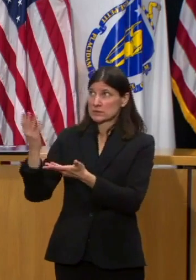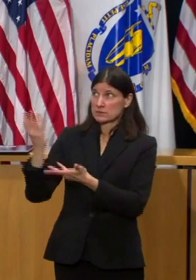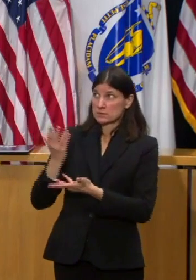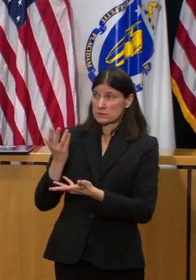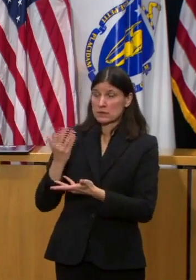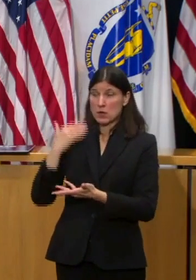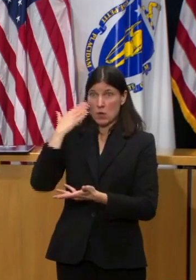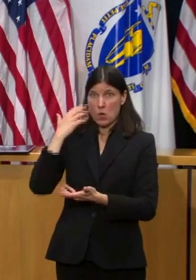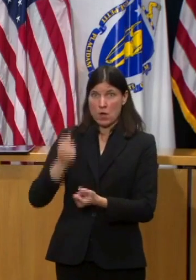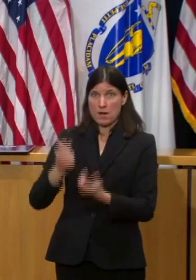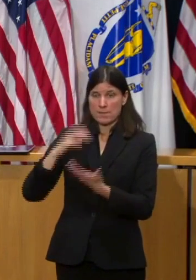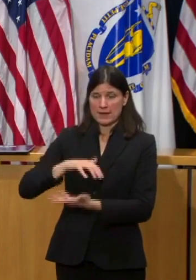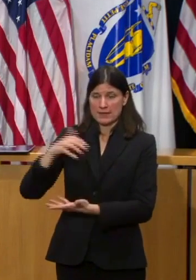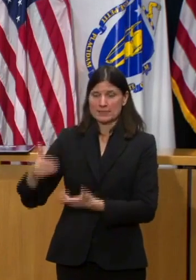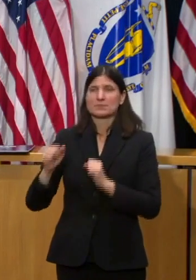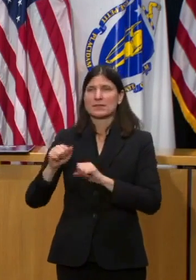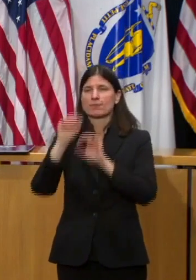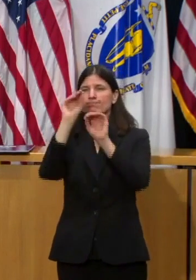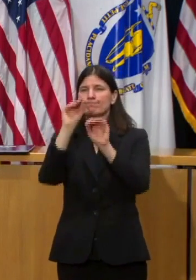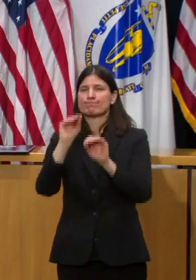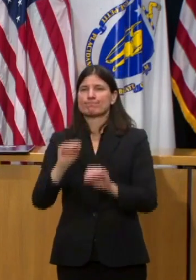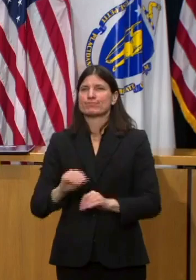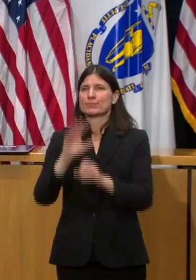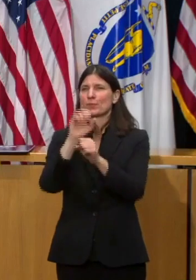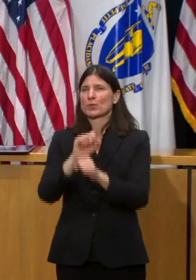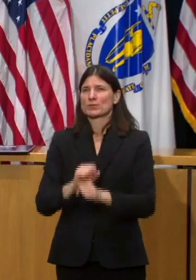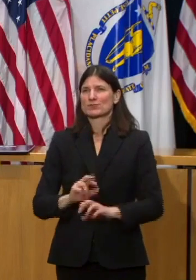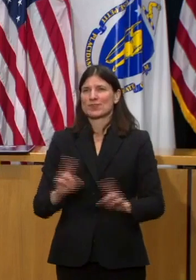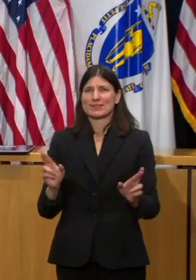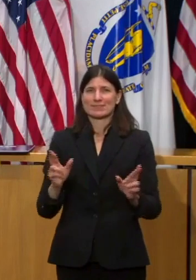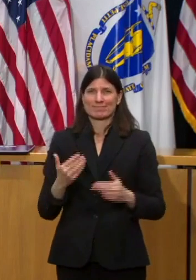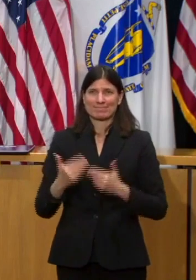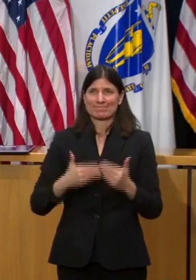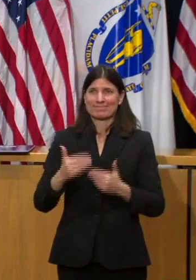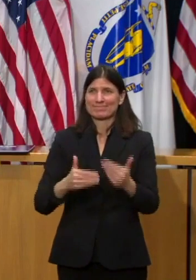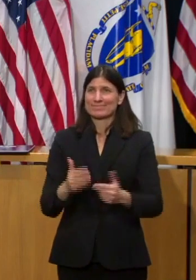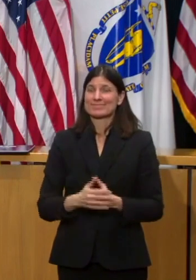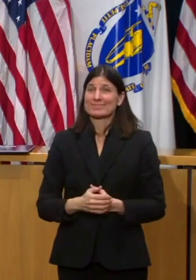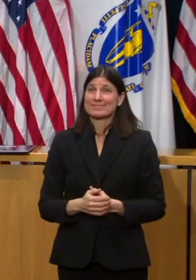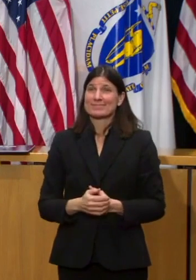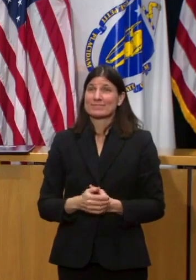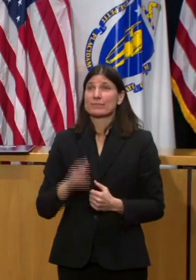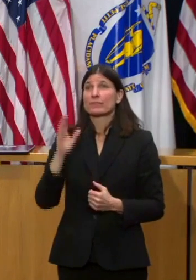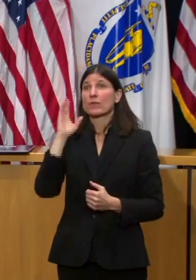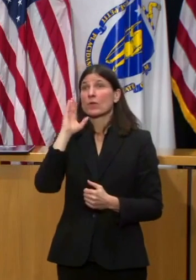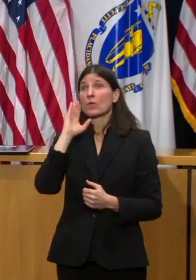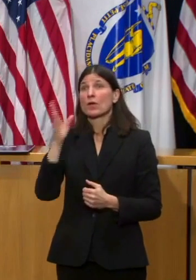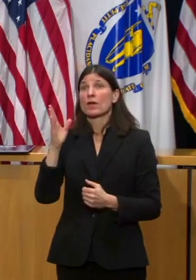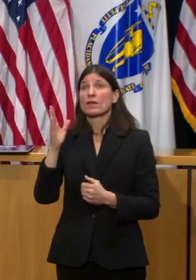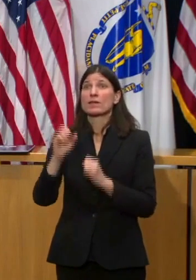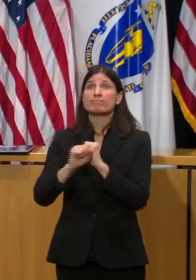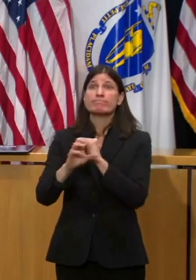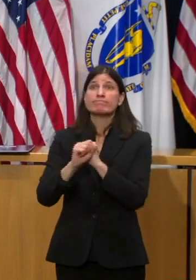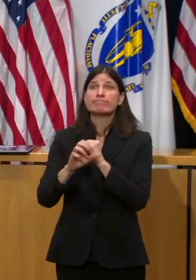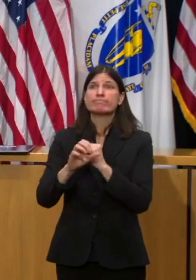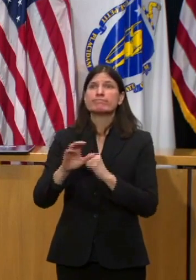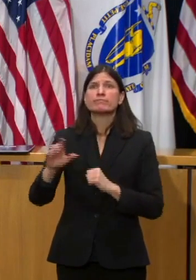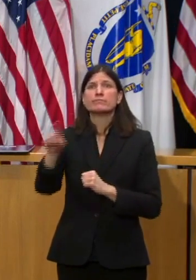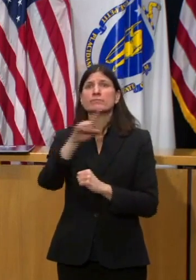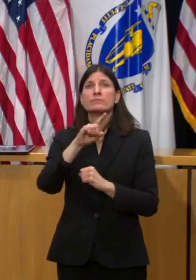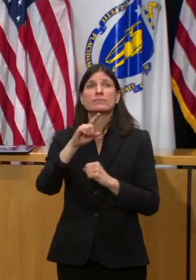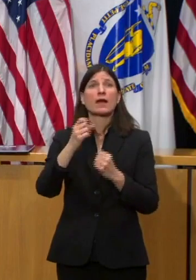put appointments up on that, and people could then book on that. So what I would really like to have the delegation do is